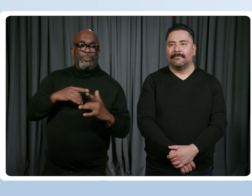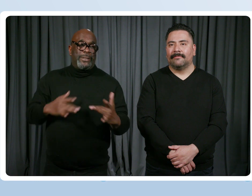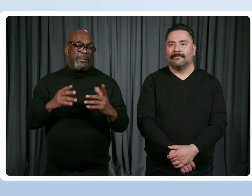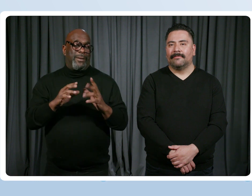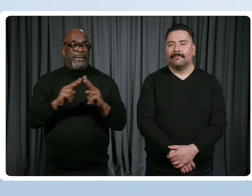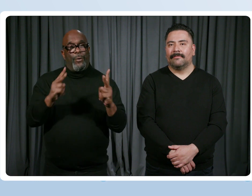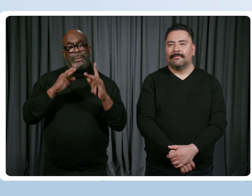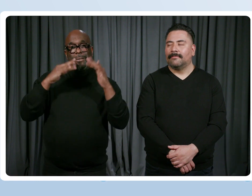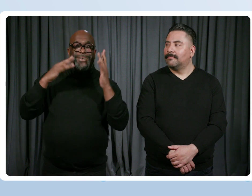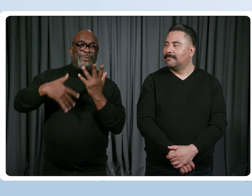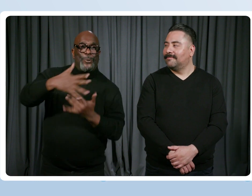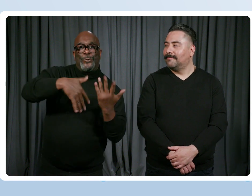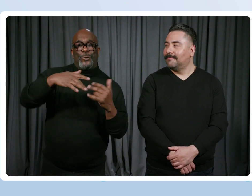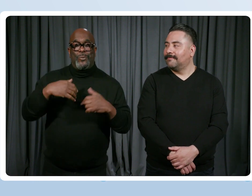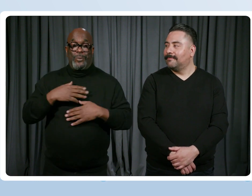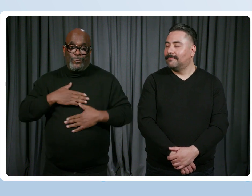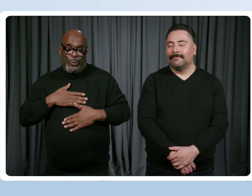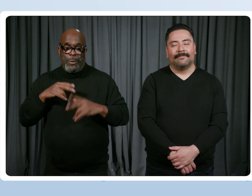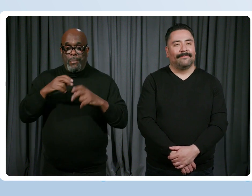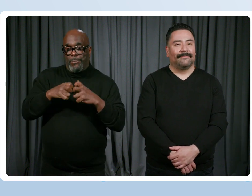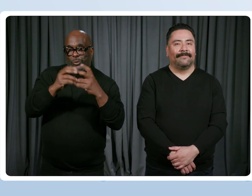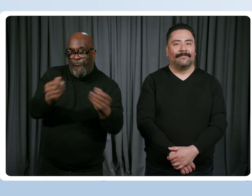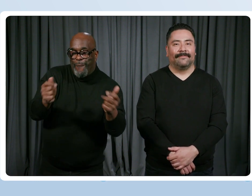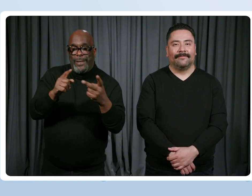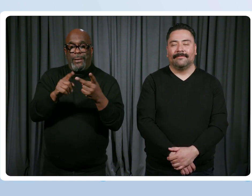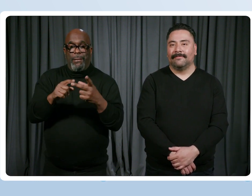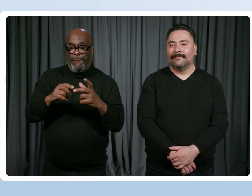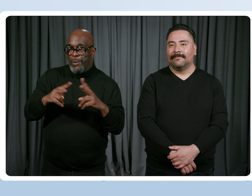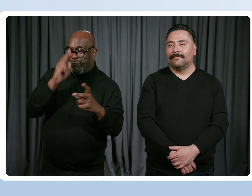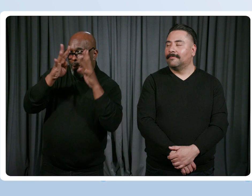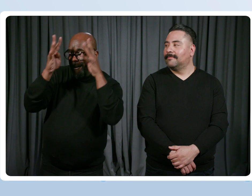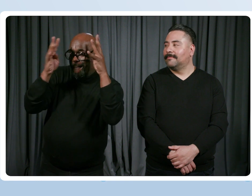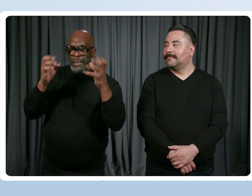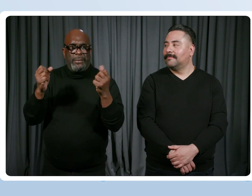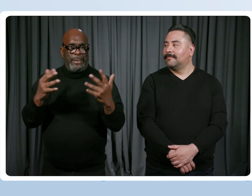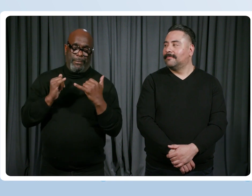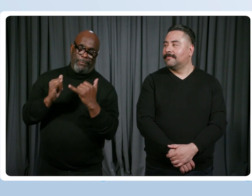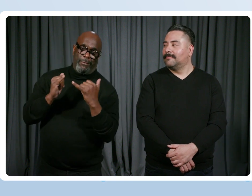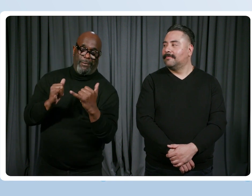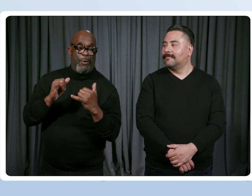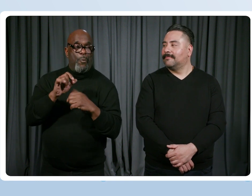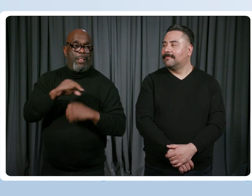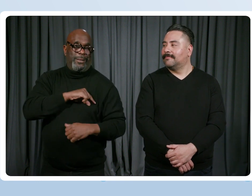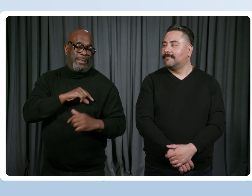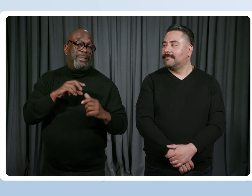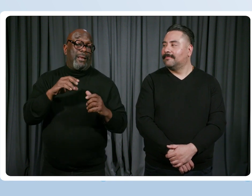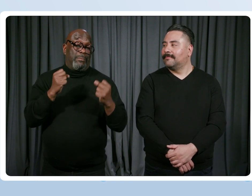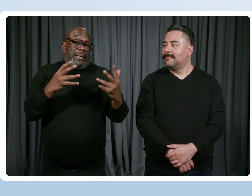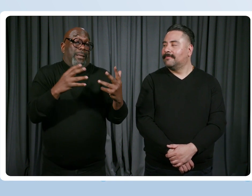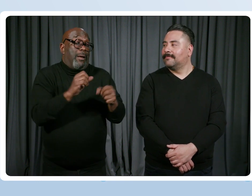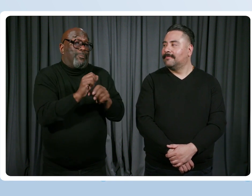social people. We love problem solving, but also being creative. There are a lot of similar qualities amongst a lot of different occupational